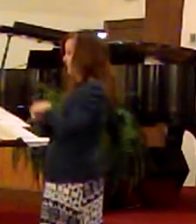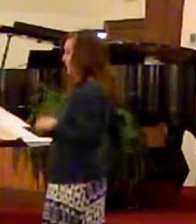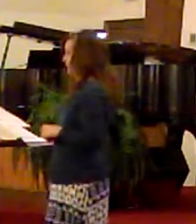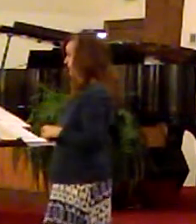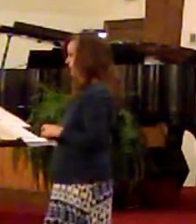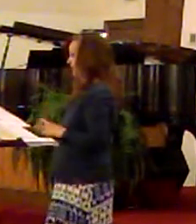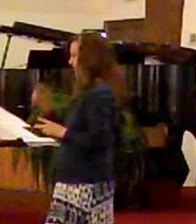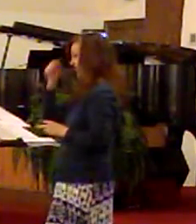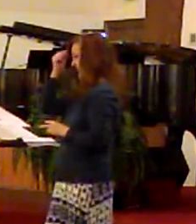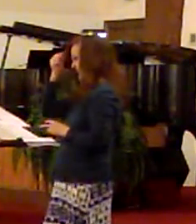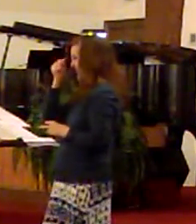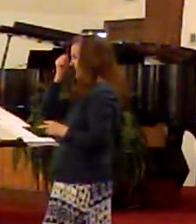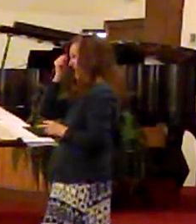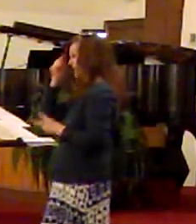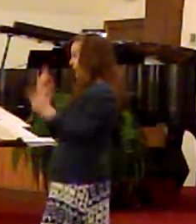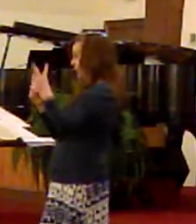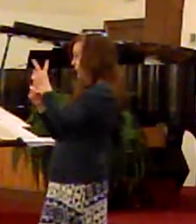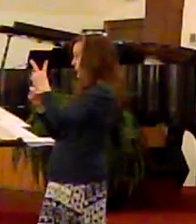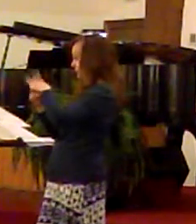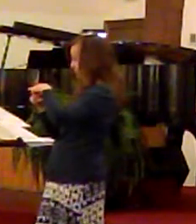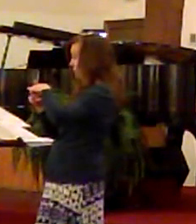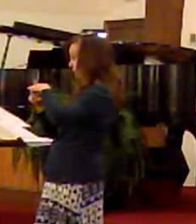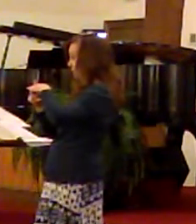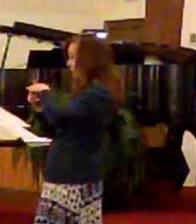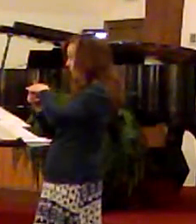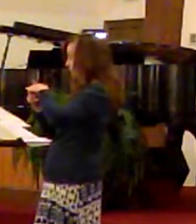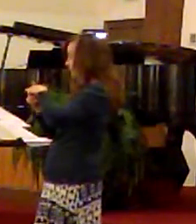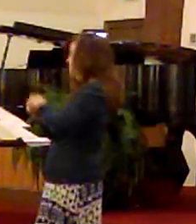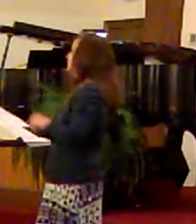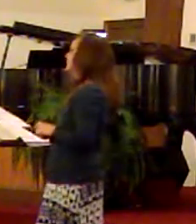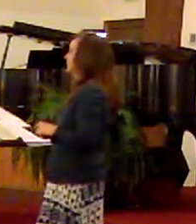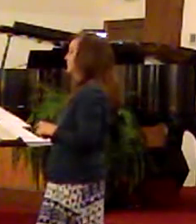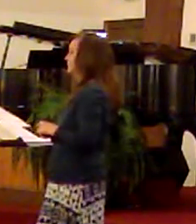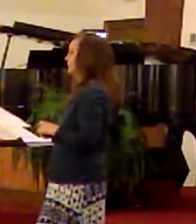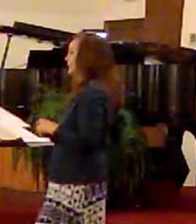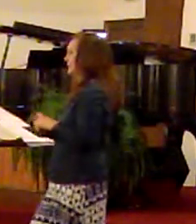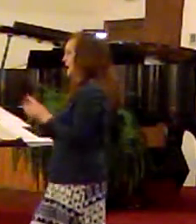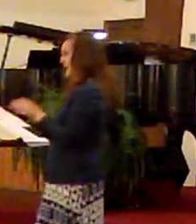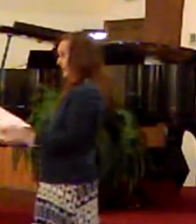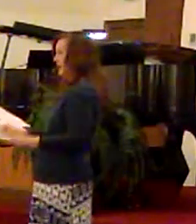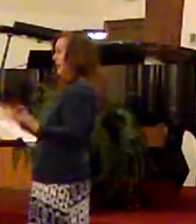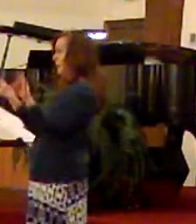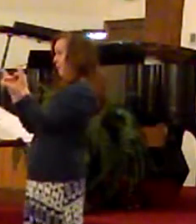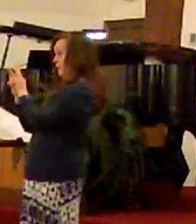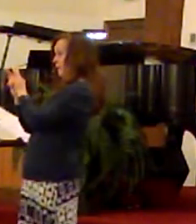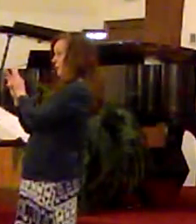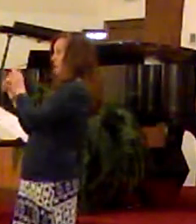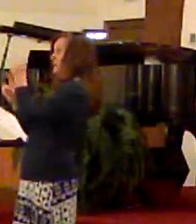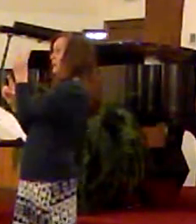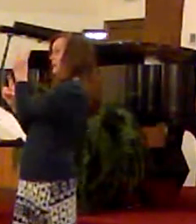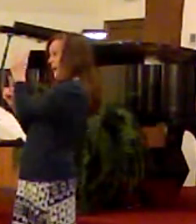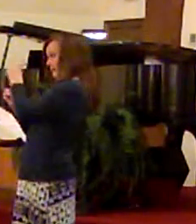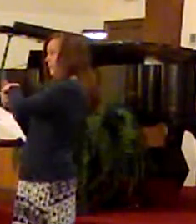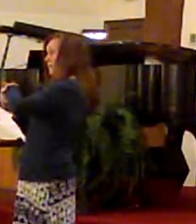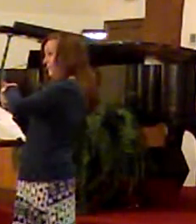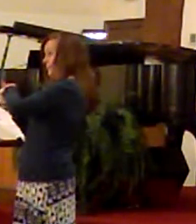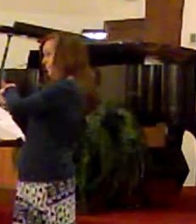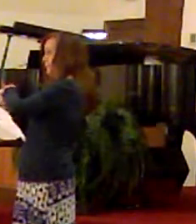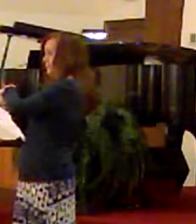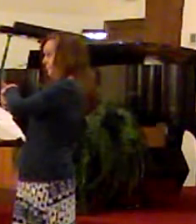Consider how it applies. Probably the most important part is the application. In our Bible study, the most important part is the